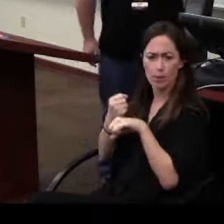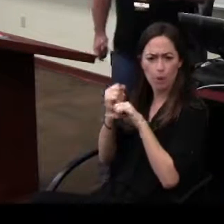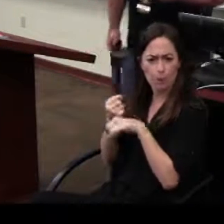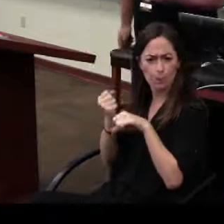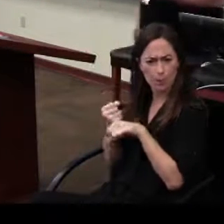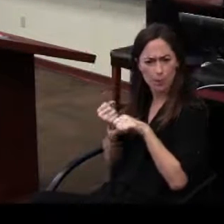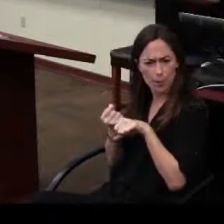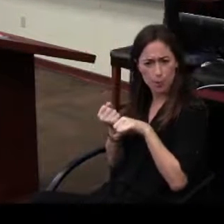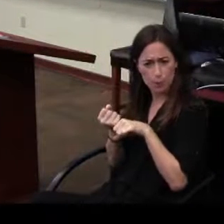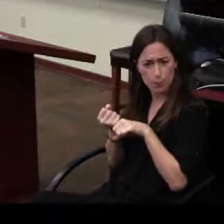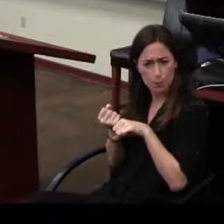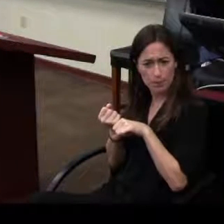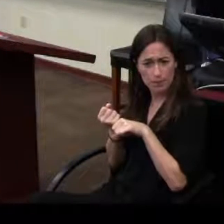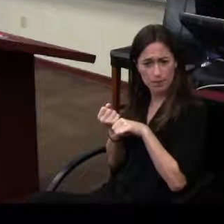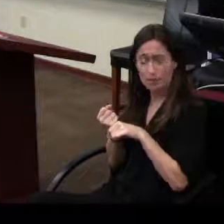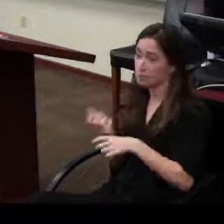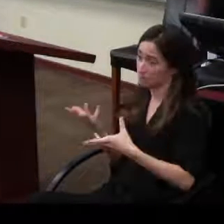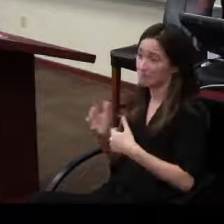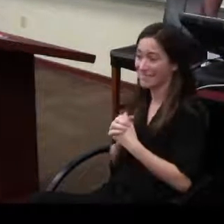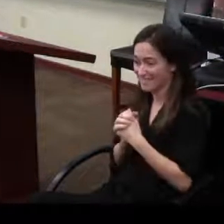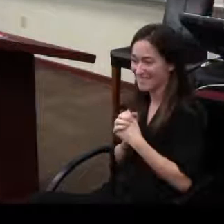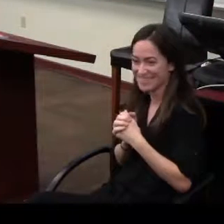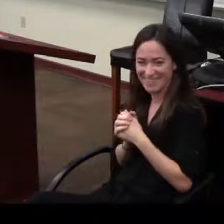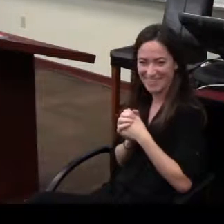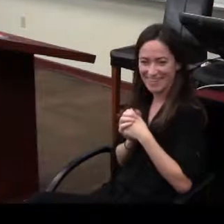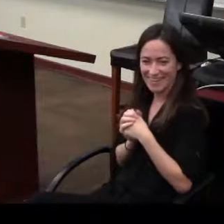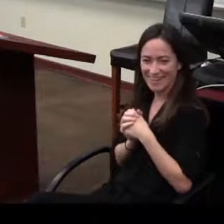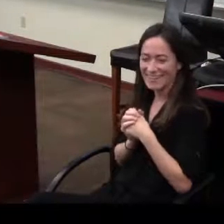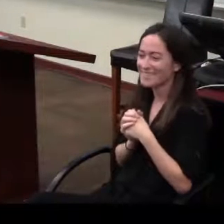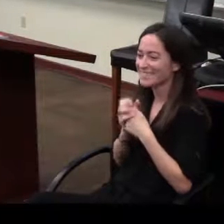That's brilliant. I love it. So,